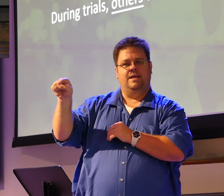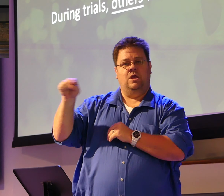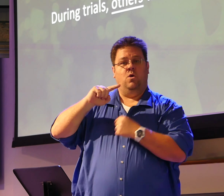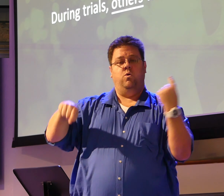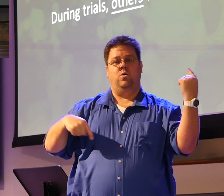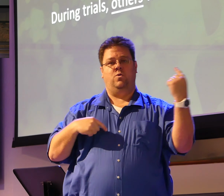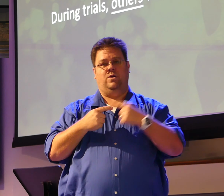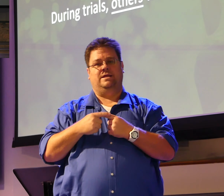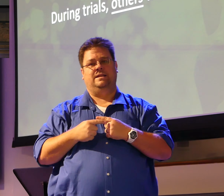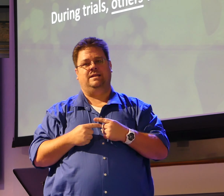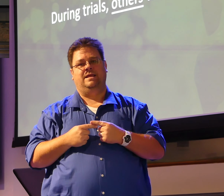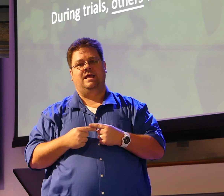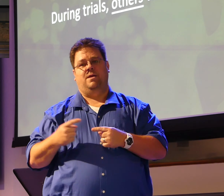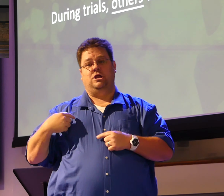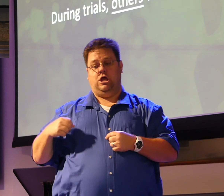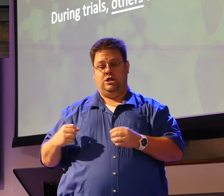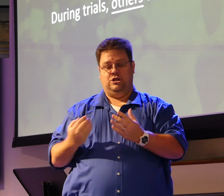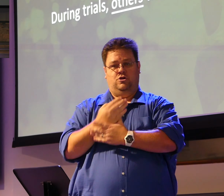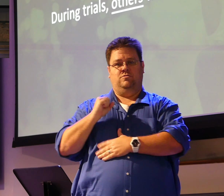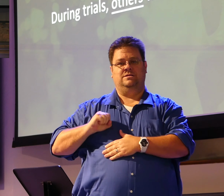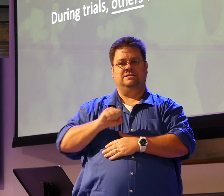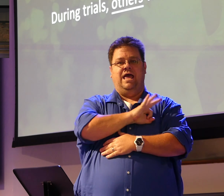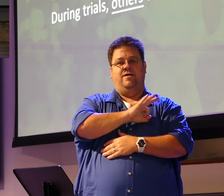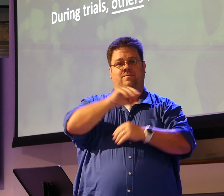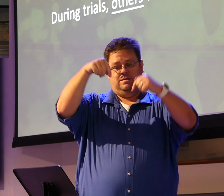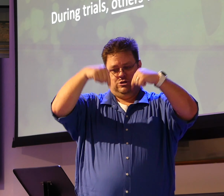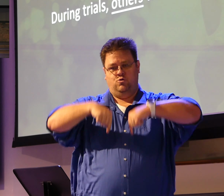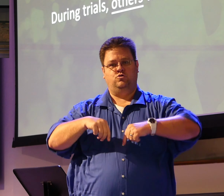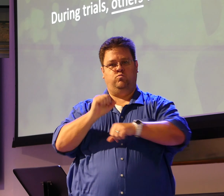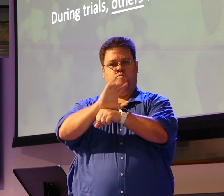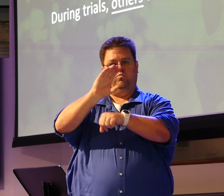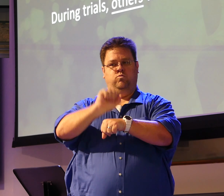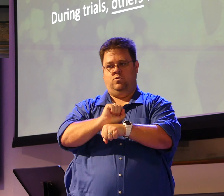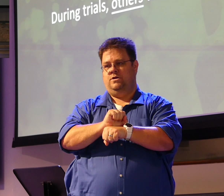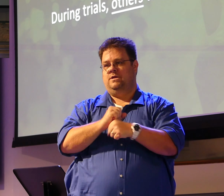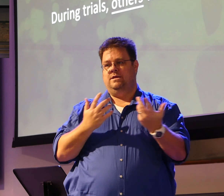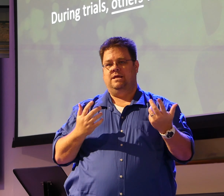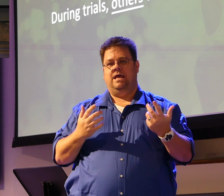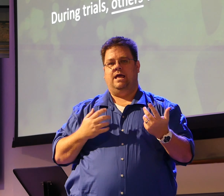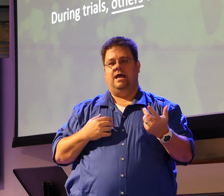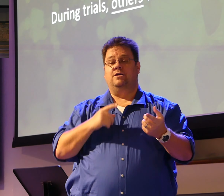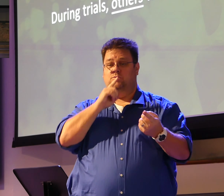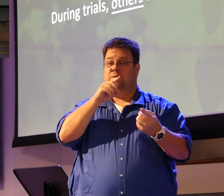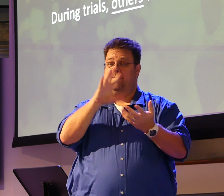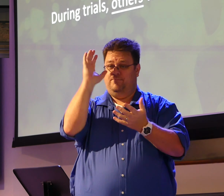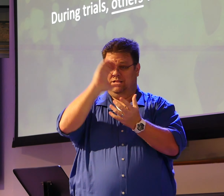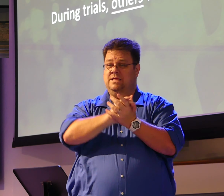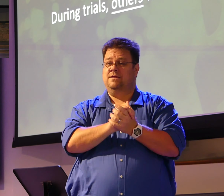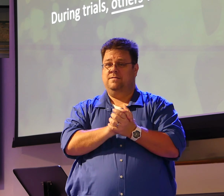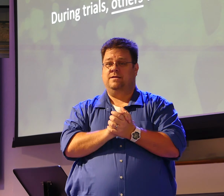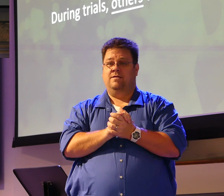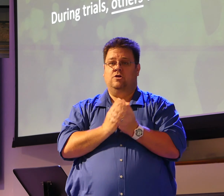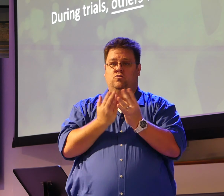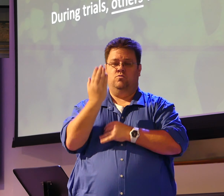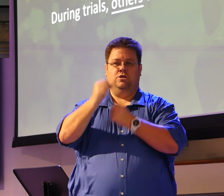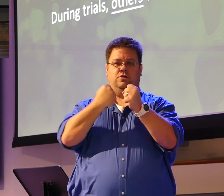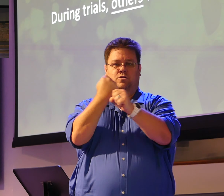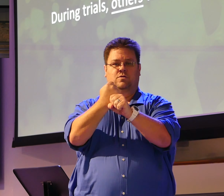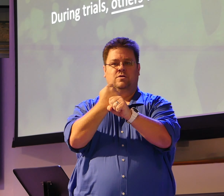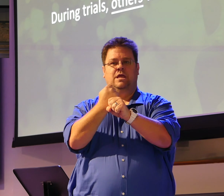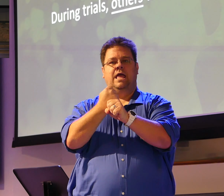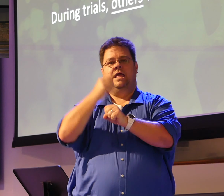i've always contended that whenever i bring a staff member on to work here on our church staff i always have contended this because i've